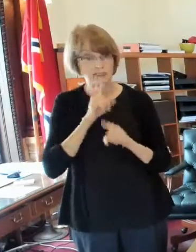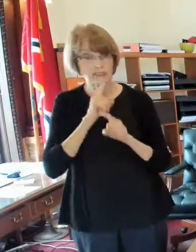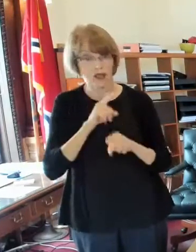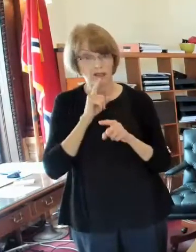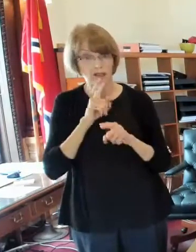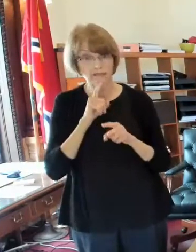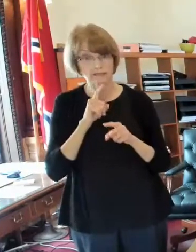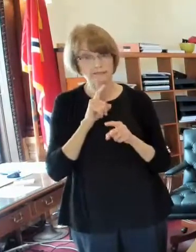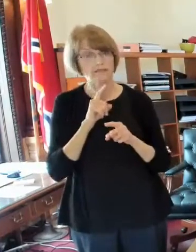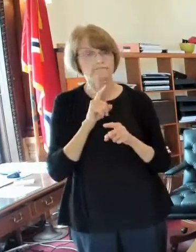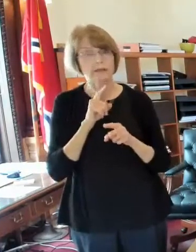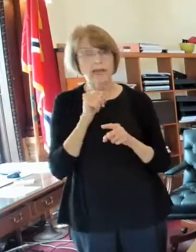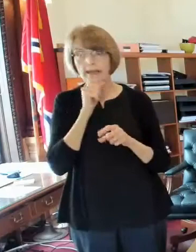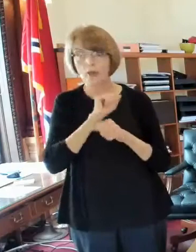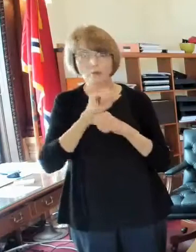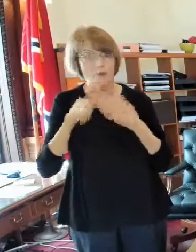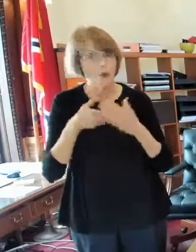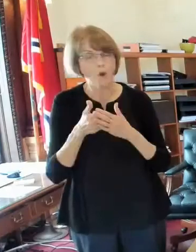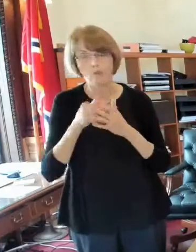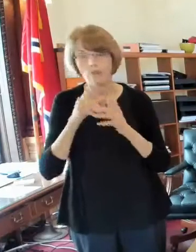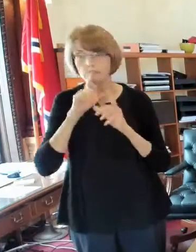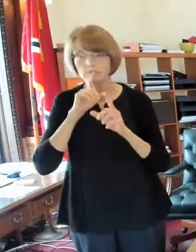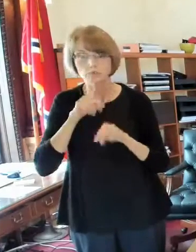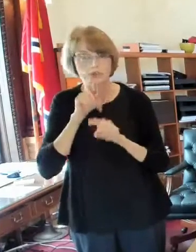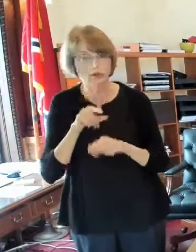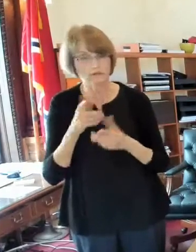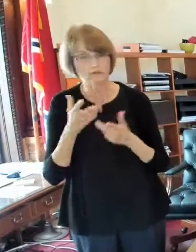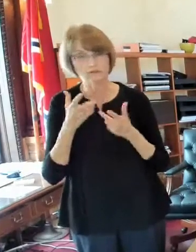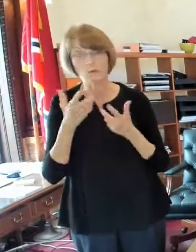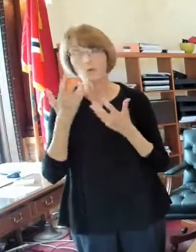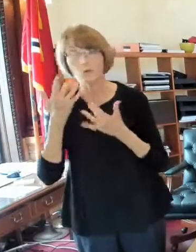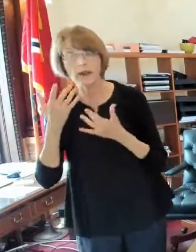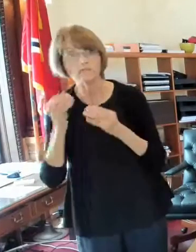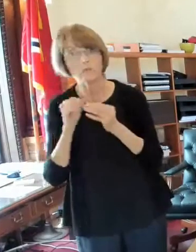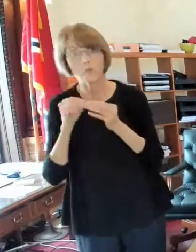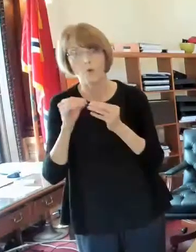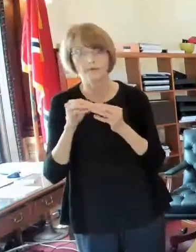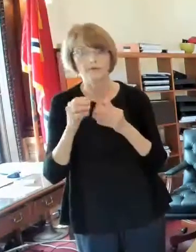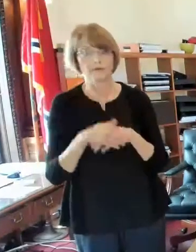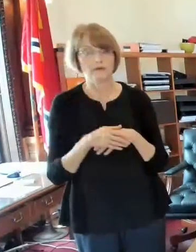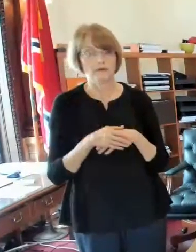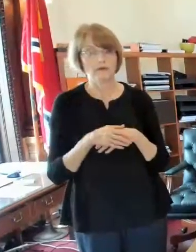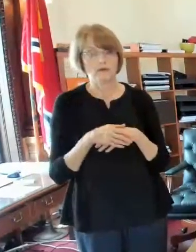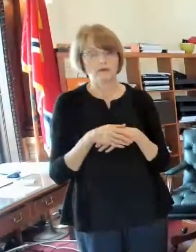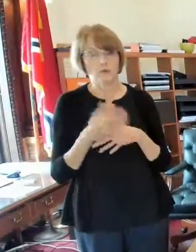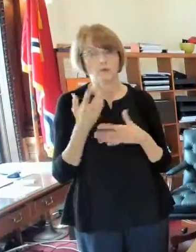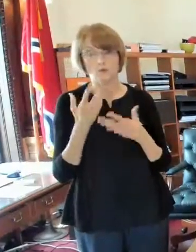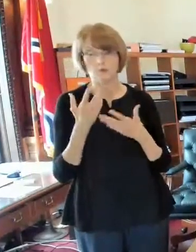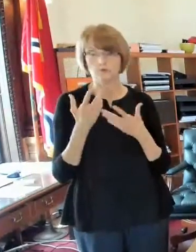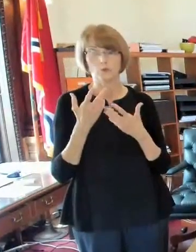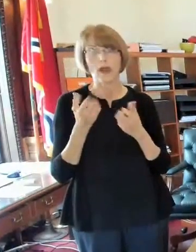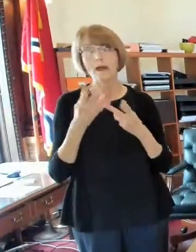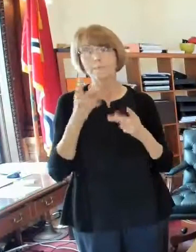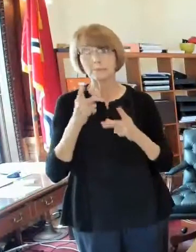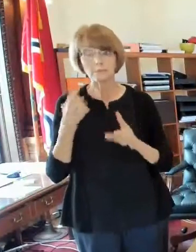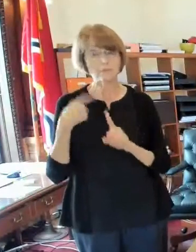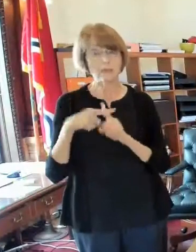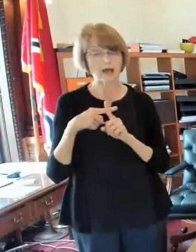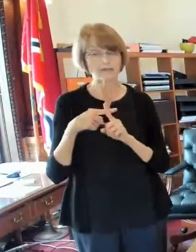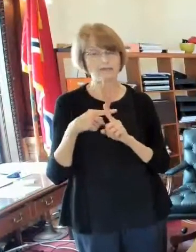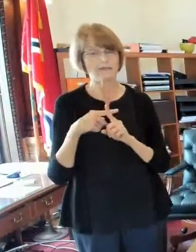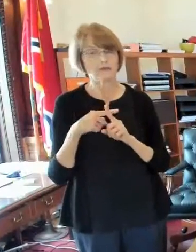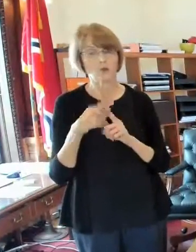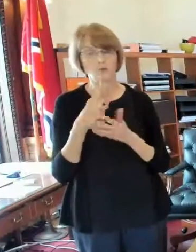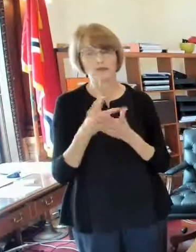there. In other words, we don't know them yet. So we're really looking back almost 2 weeks to get the positivity rate. We know the positivity rate in the